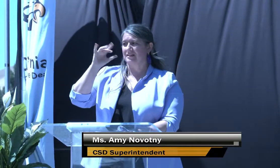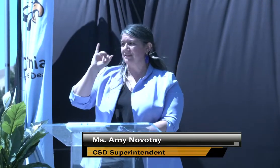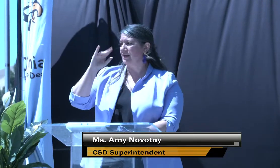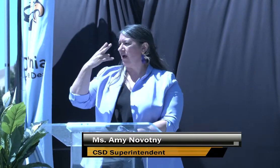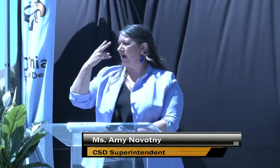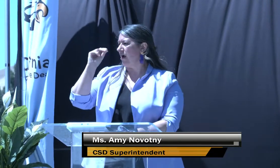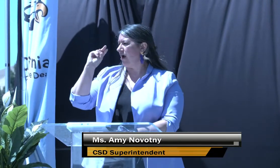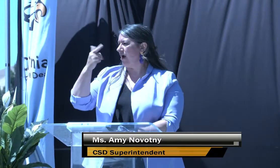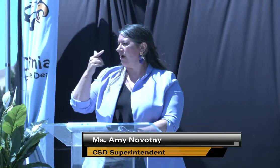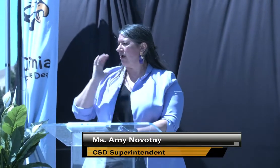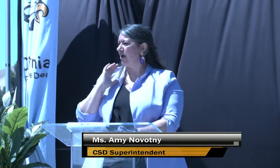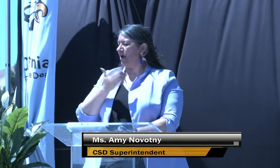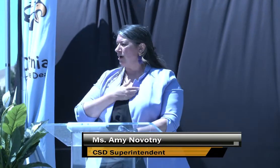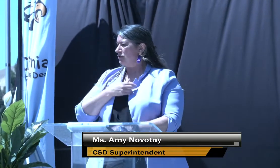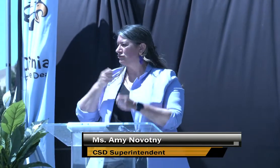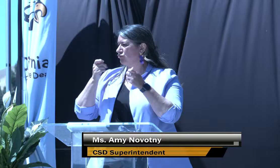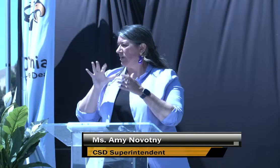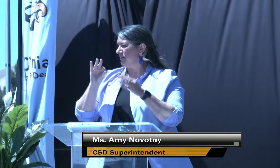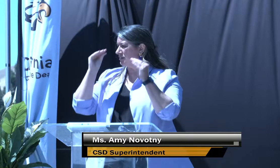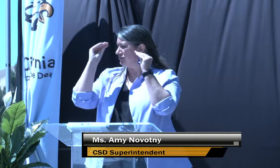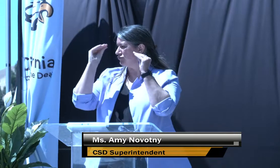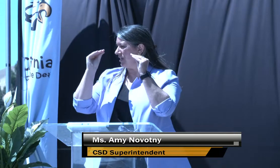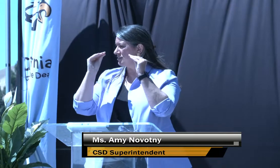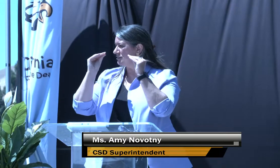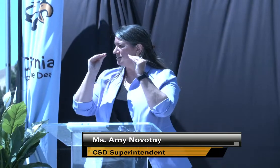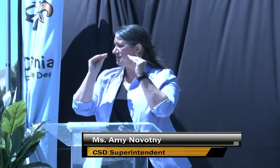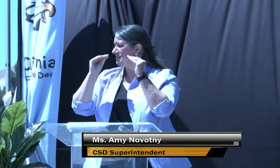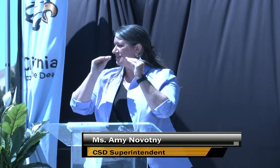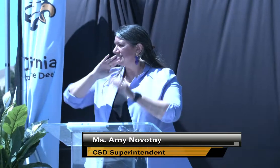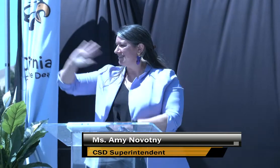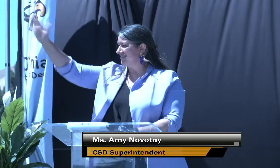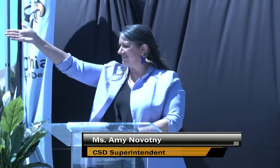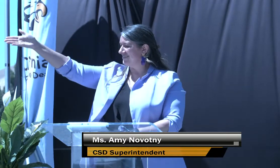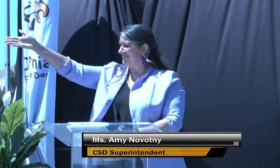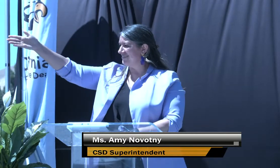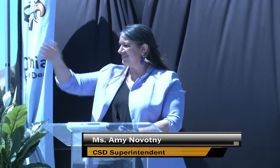We got Sul-Gi Hong, our Director of Instruction.